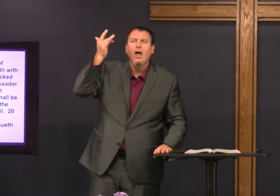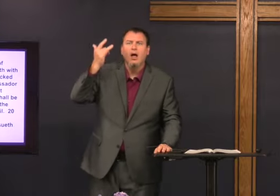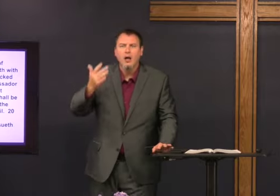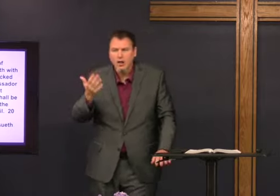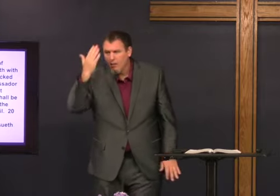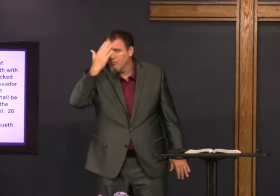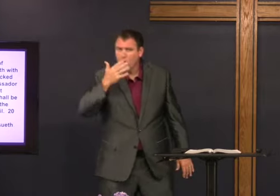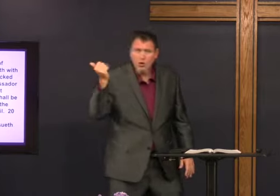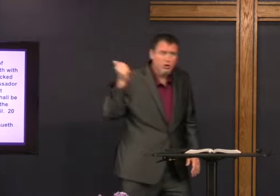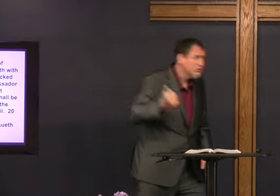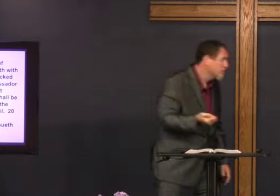Why?